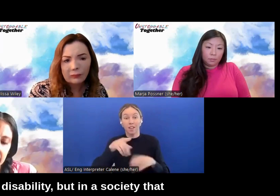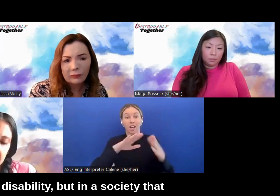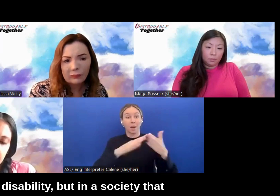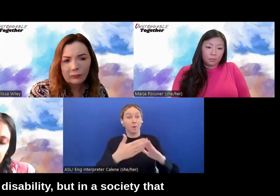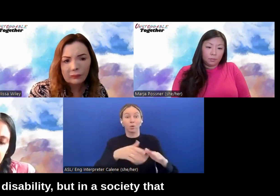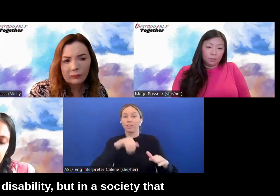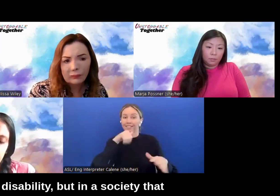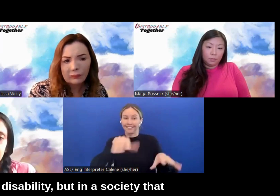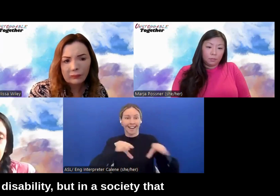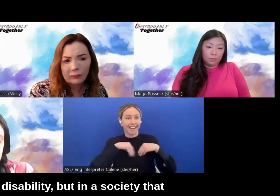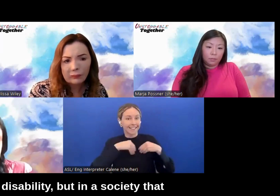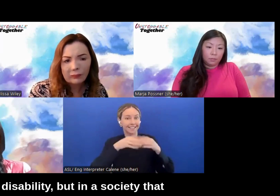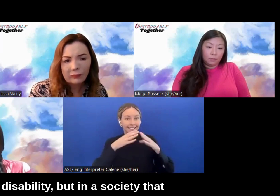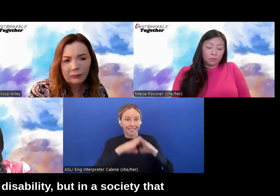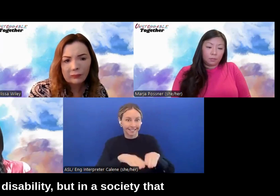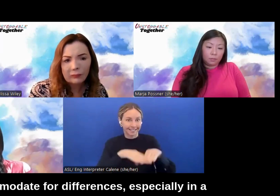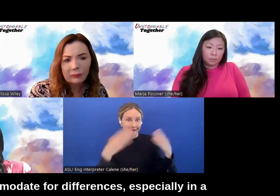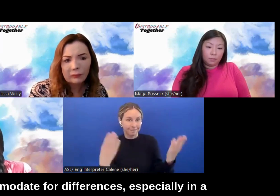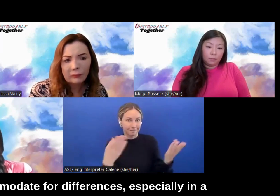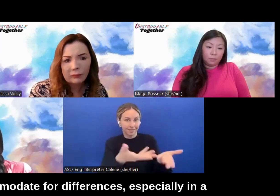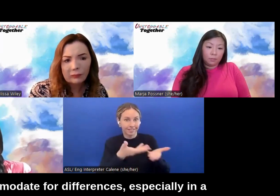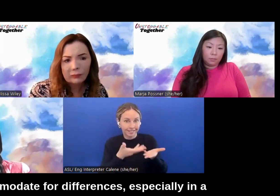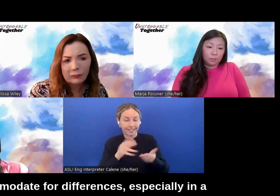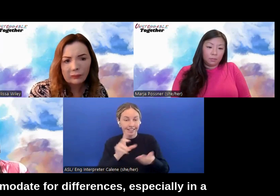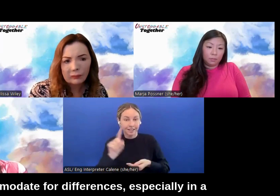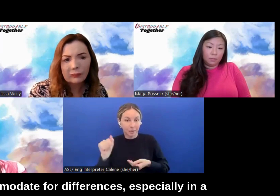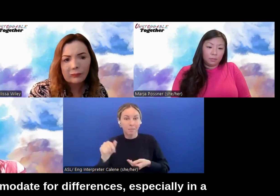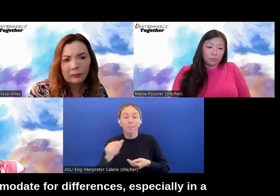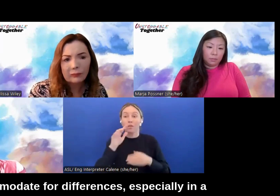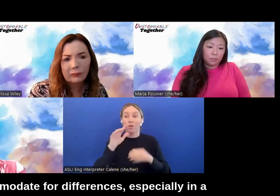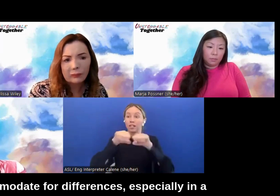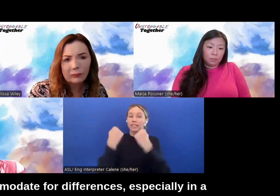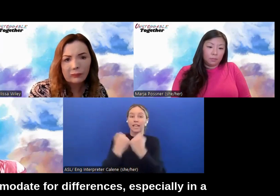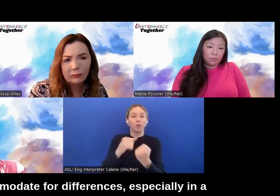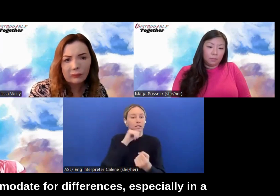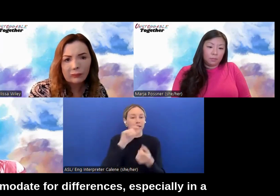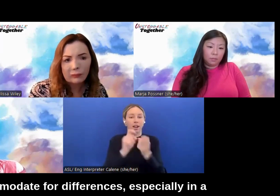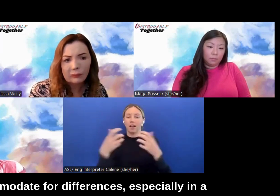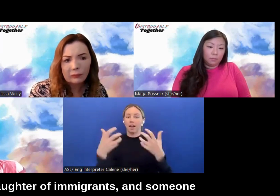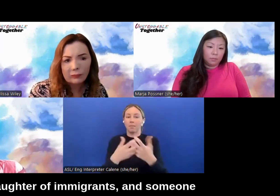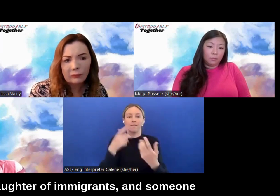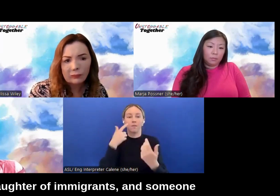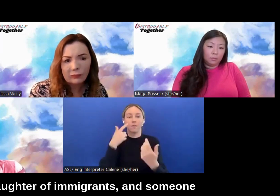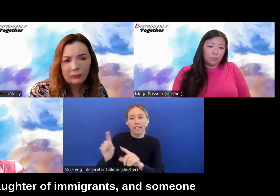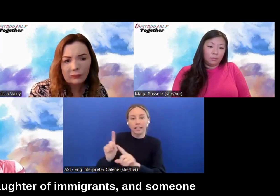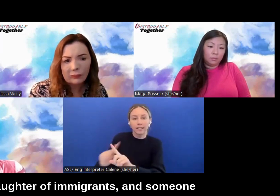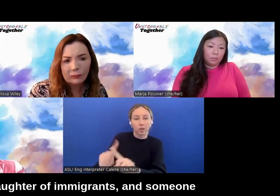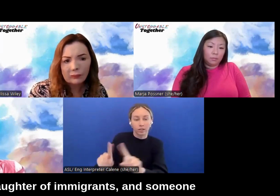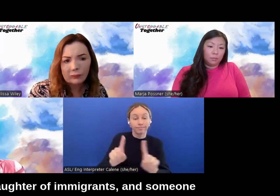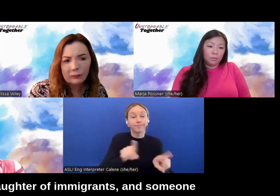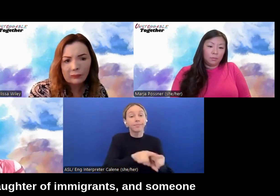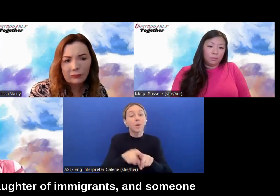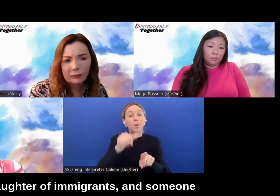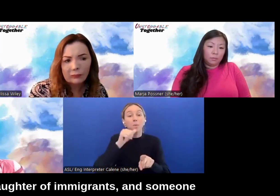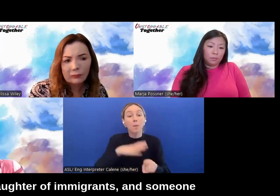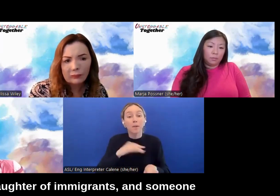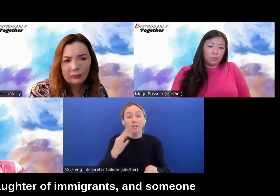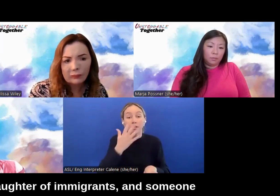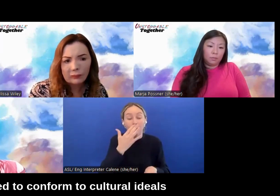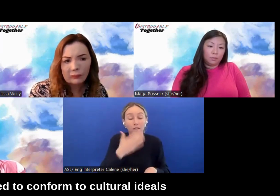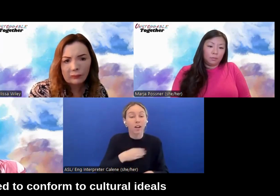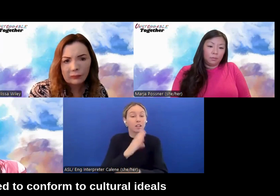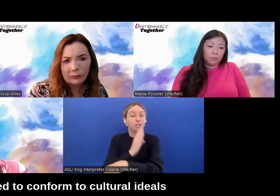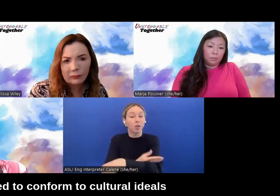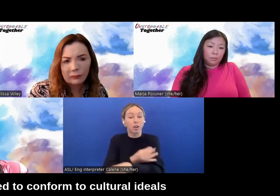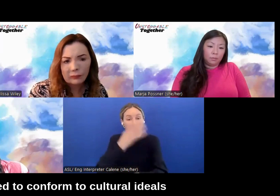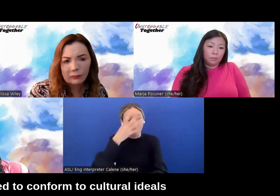accept disability, but in a society that doesn't accommodate for differences, especially in a woman of color, a daughter of immigrants, and